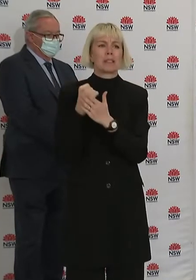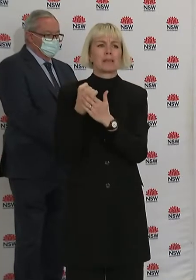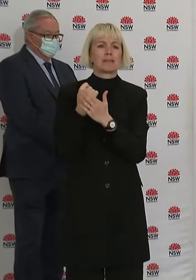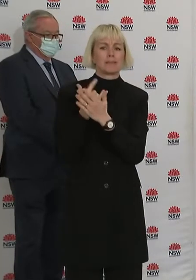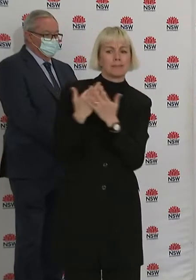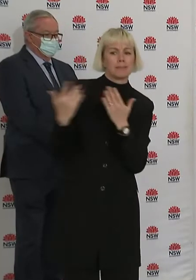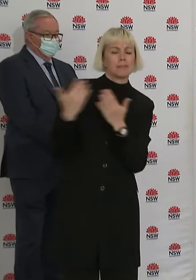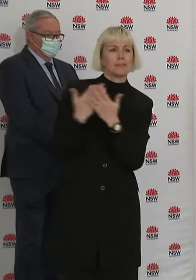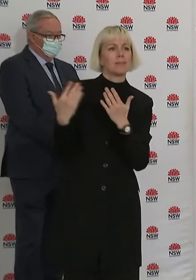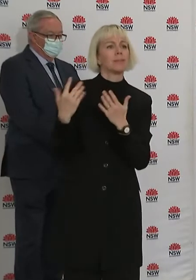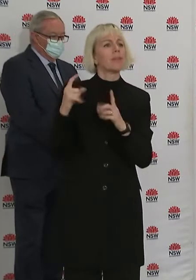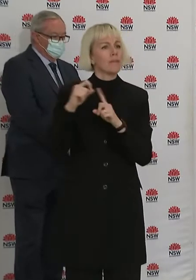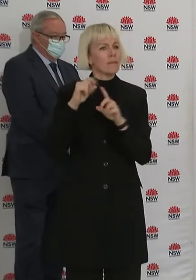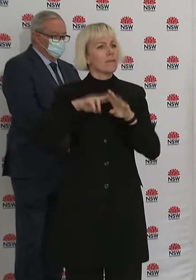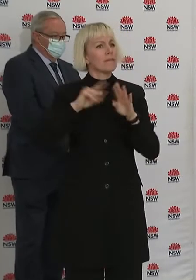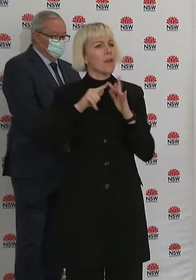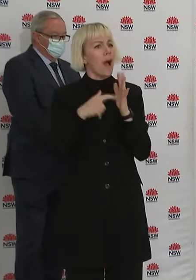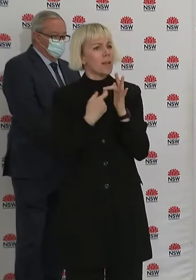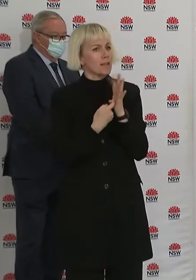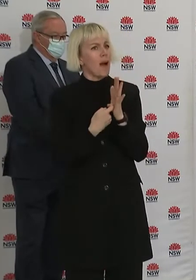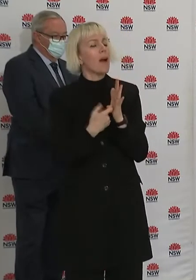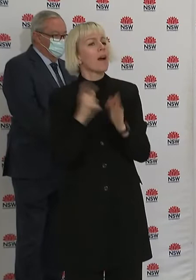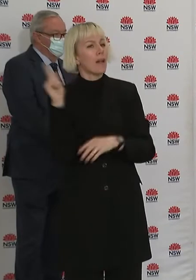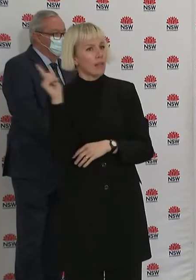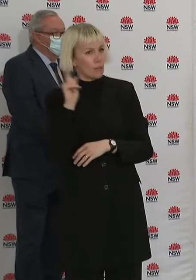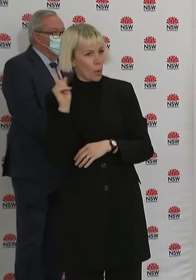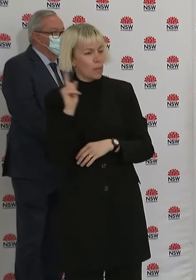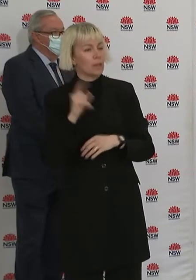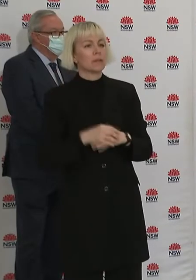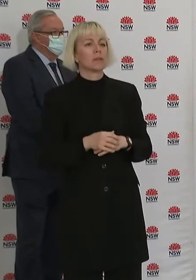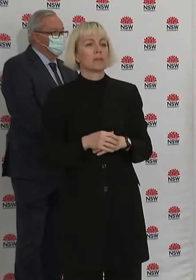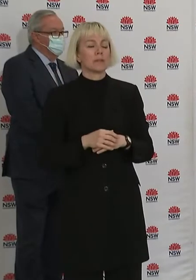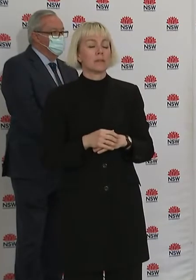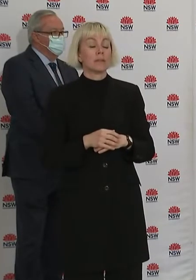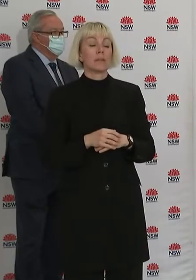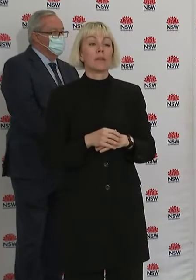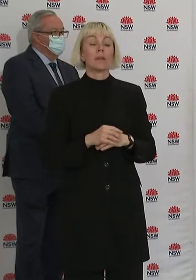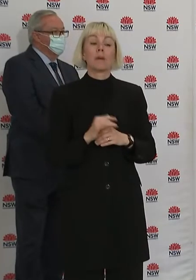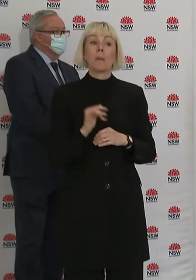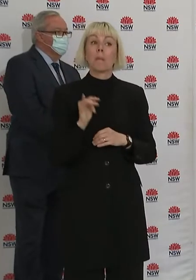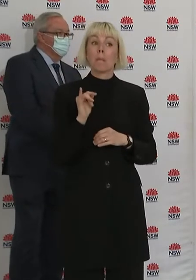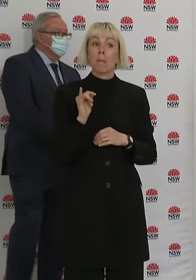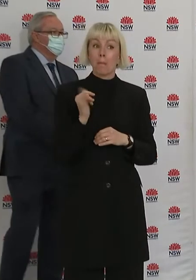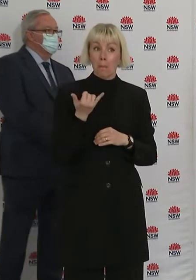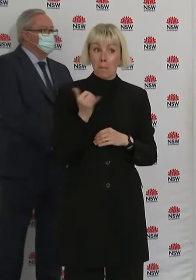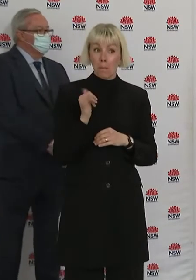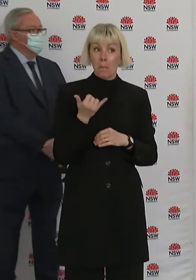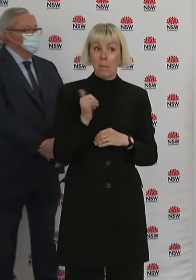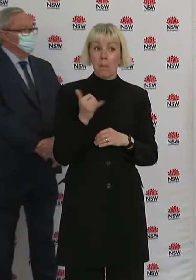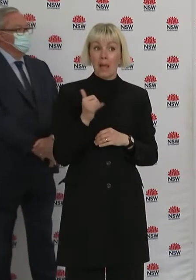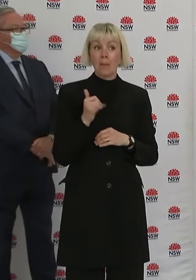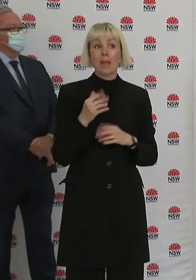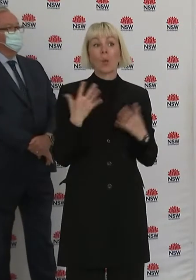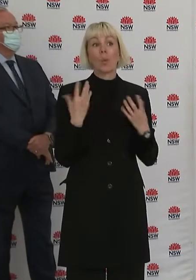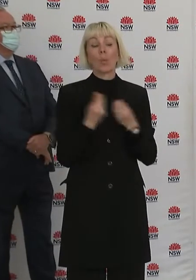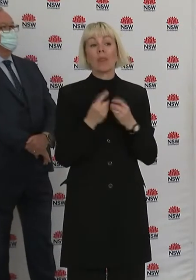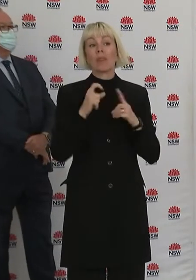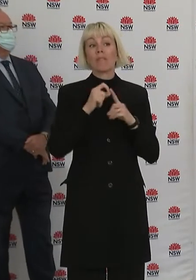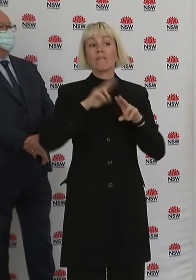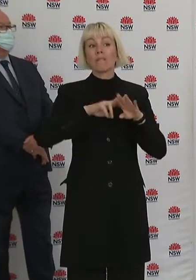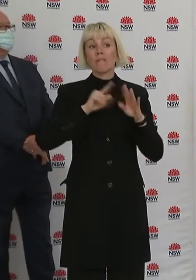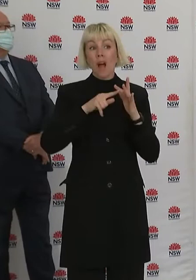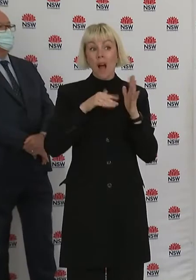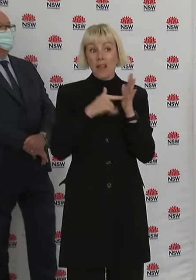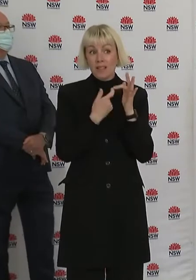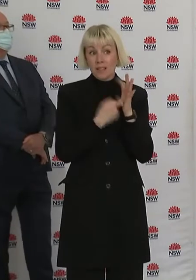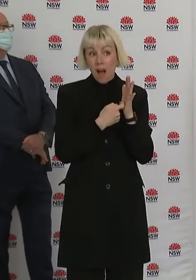situation, and we may have to make decisions to delay the Pfizer interval to out to